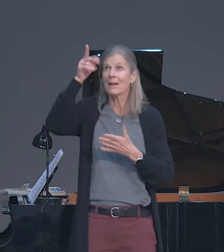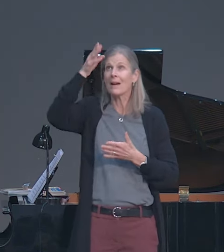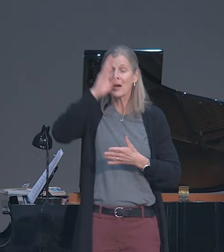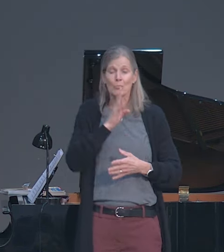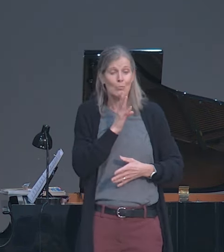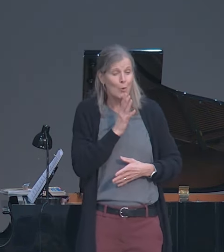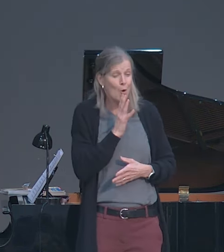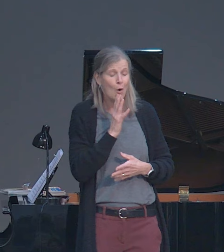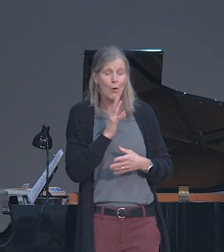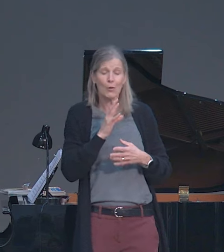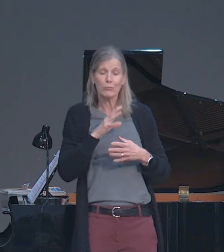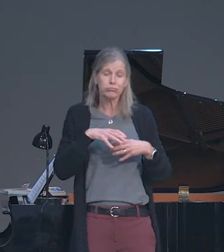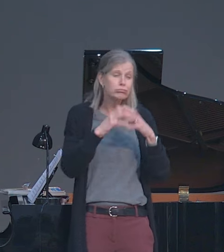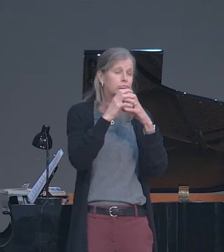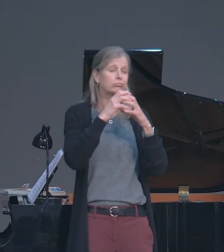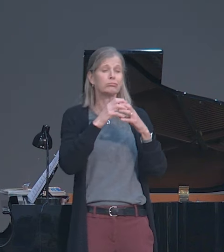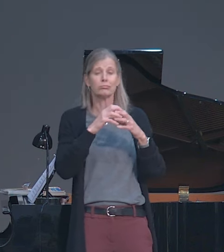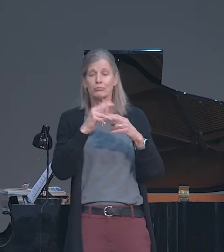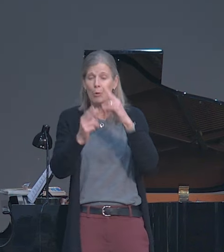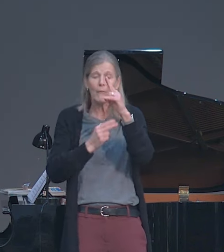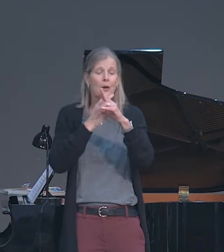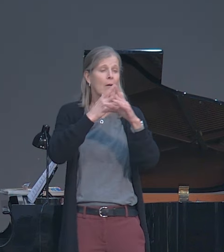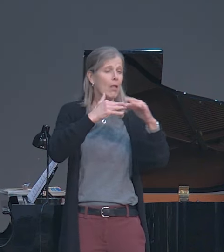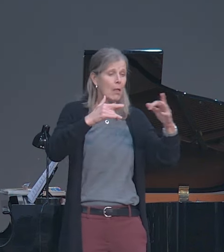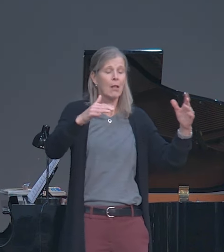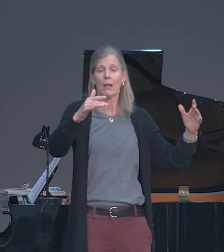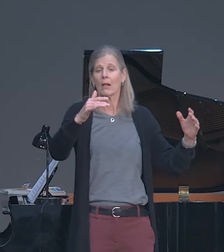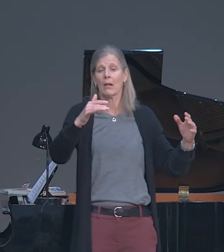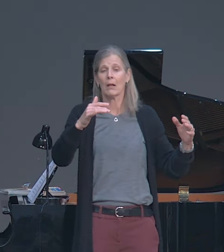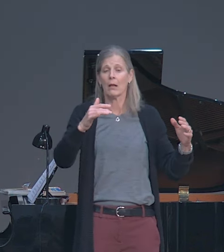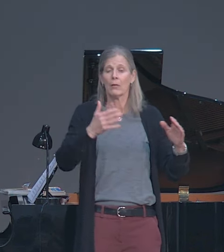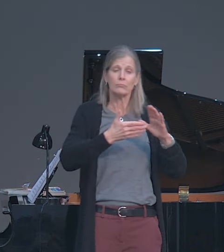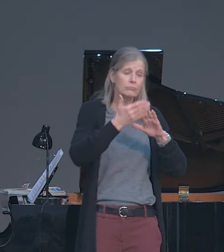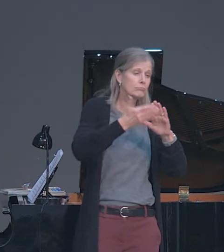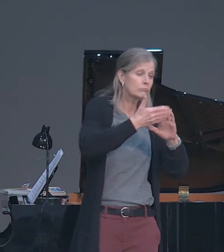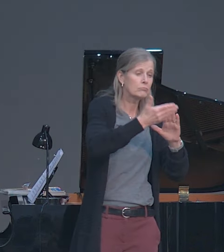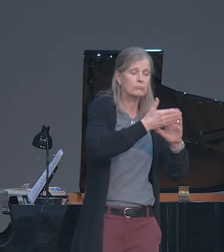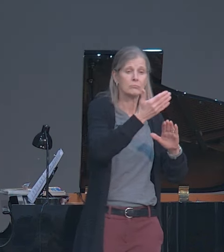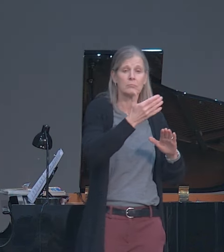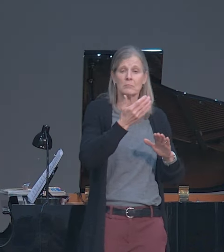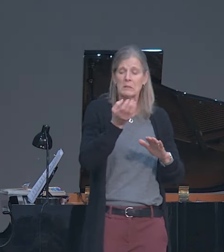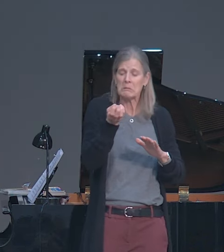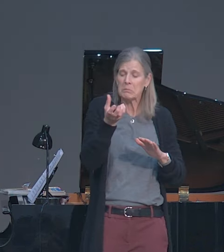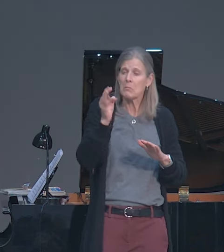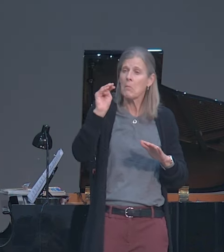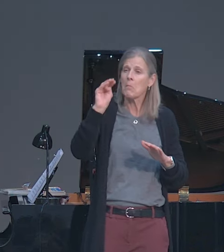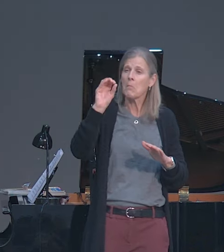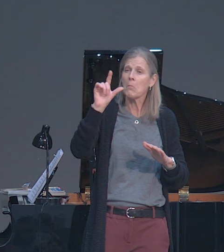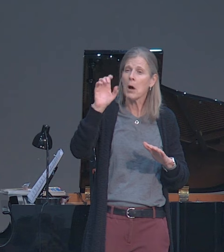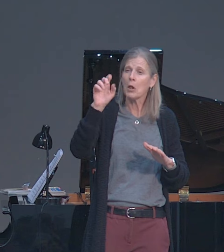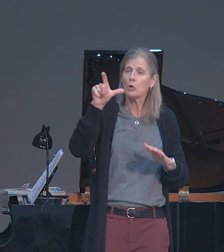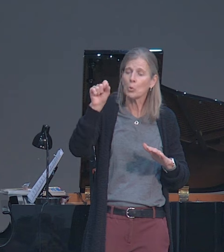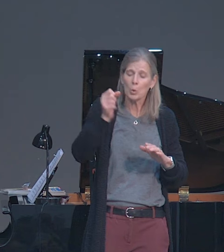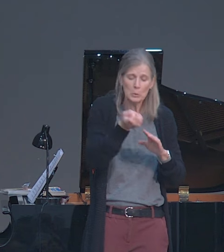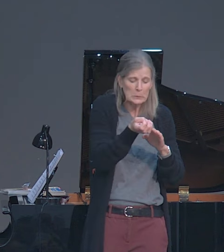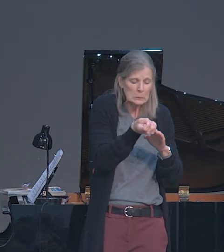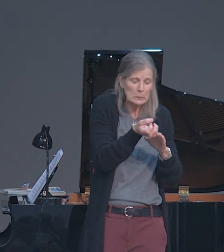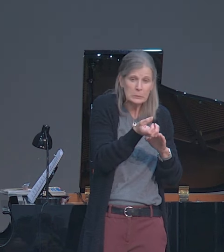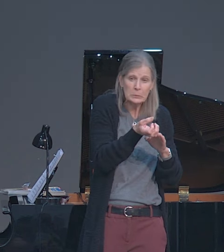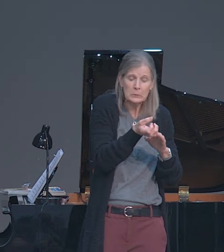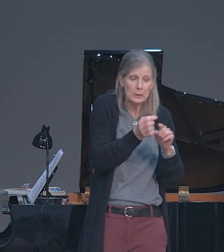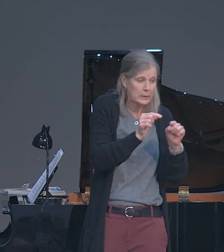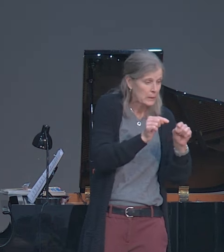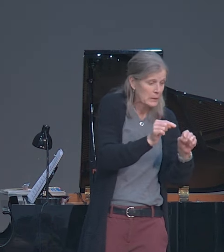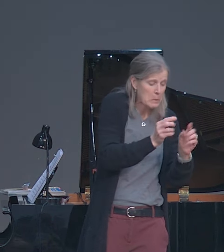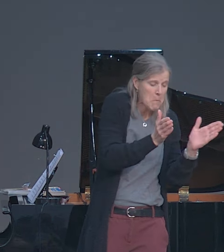spoke everything to existence, who is holding, He is holding molecules together at the far